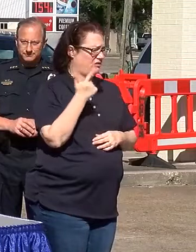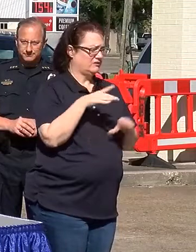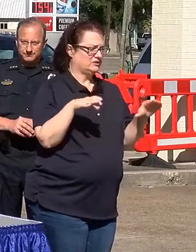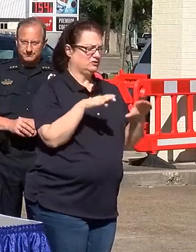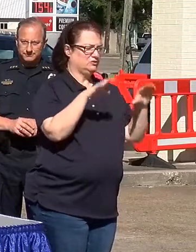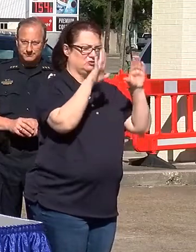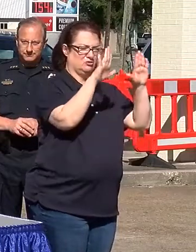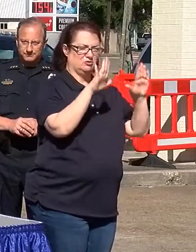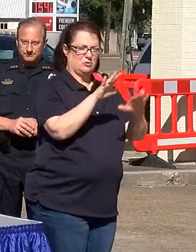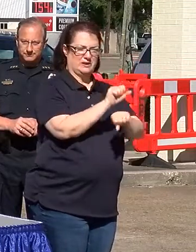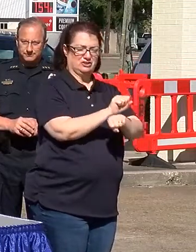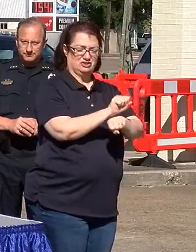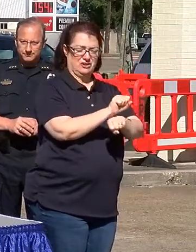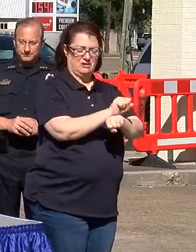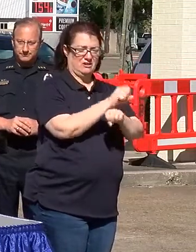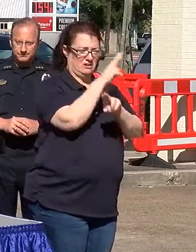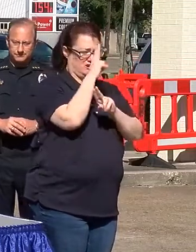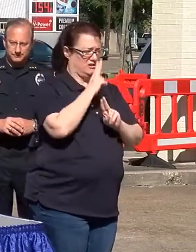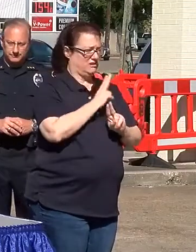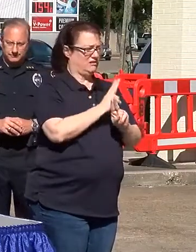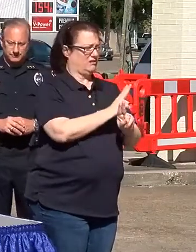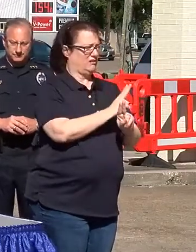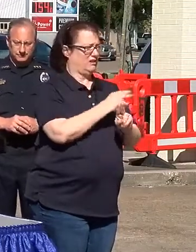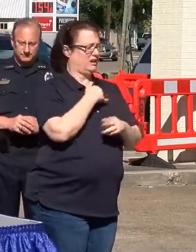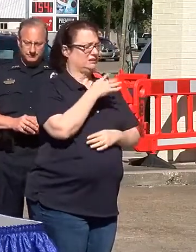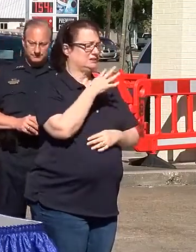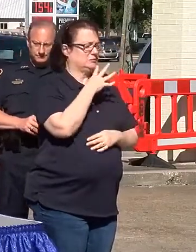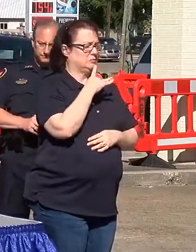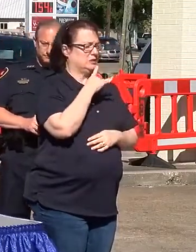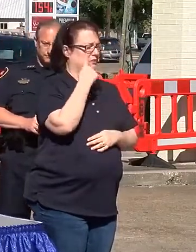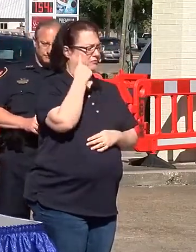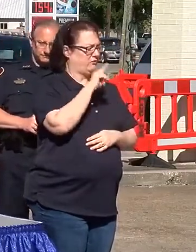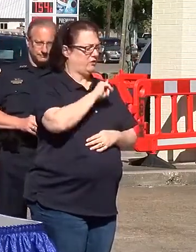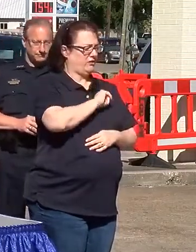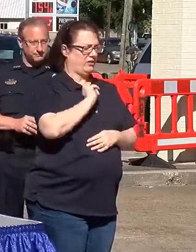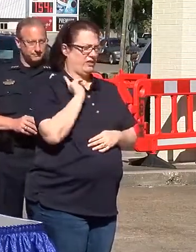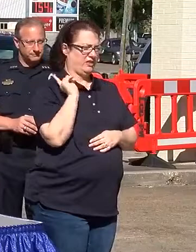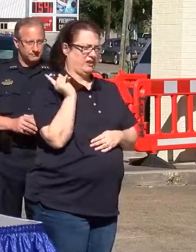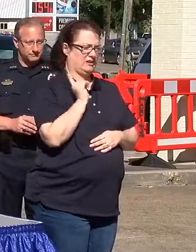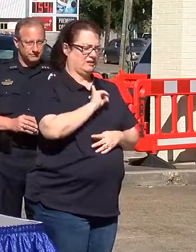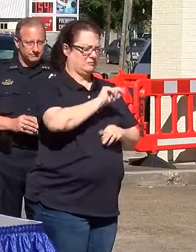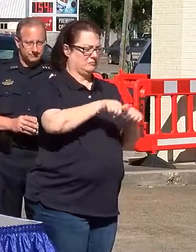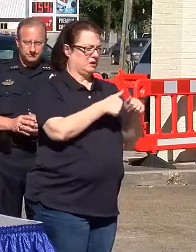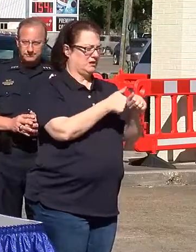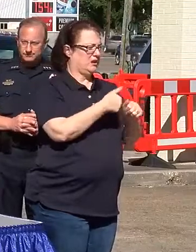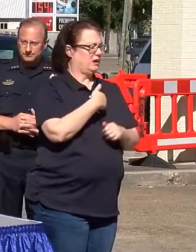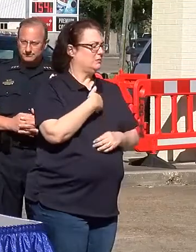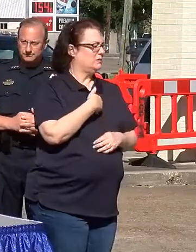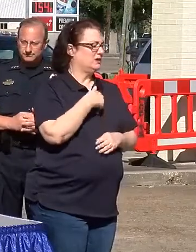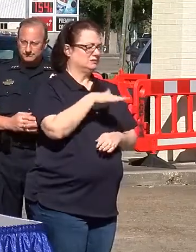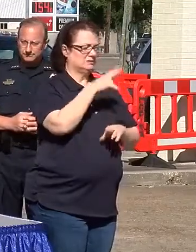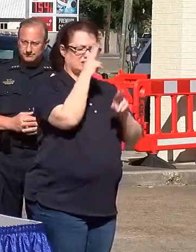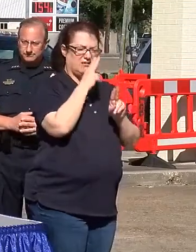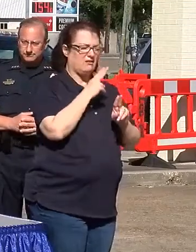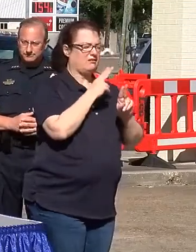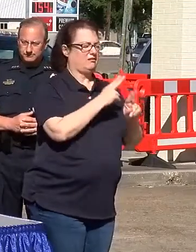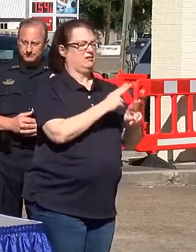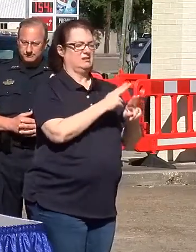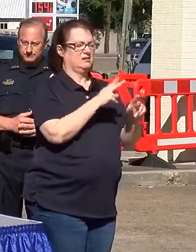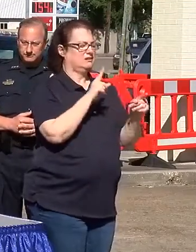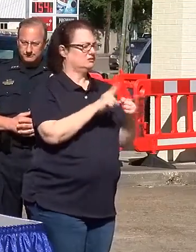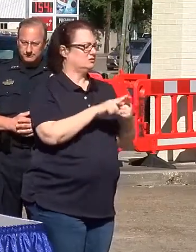great job, and it is an honor, and I speak on behalf with these mayors behind me and with me. It is an honor to serve with all of our